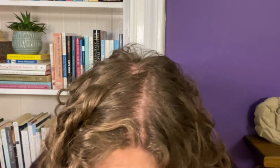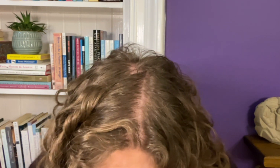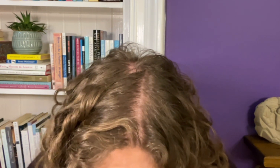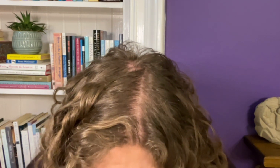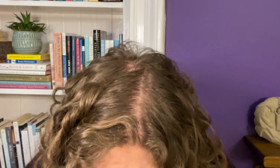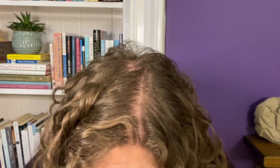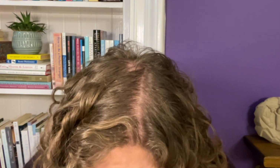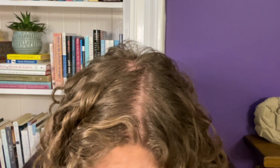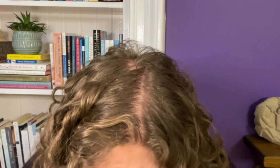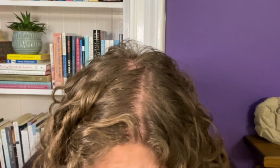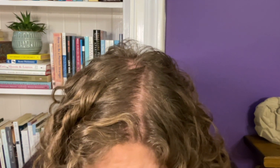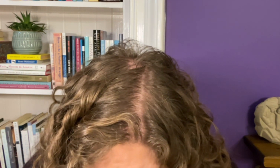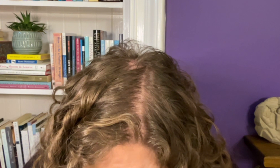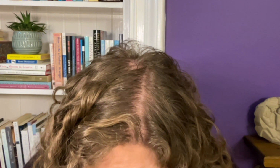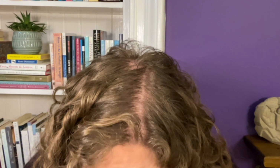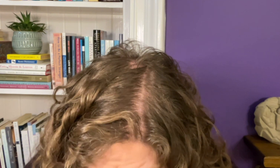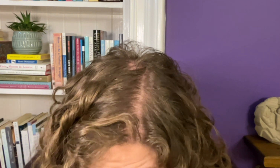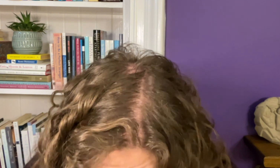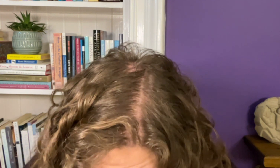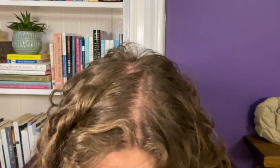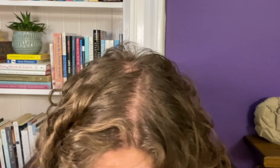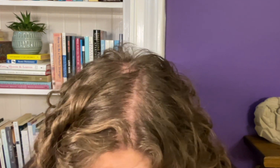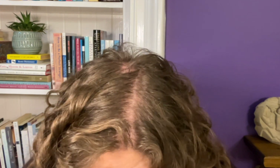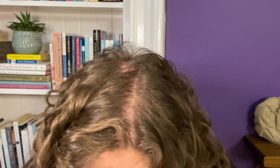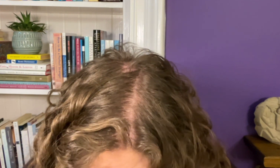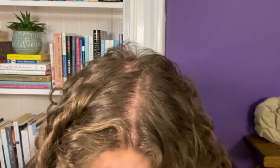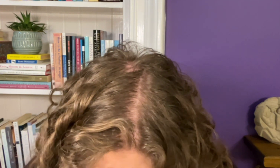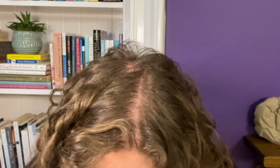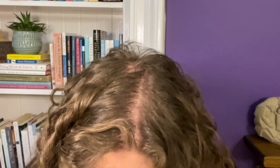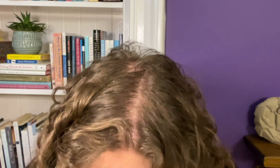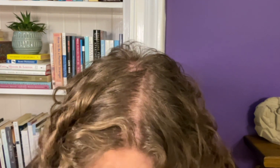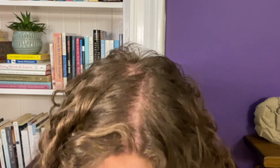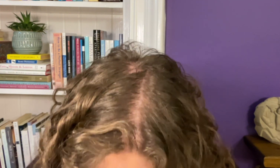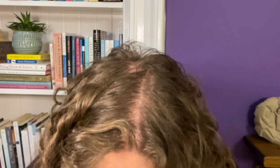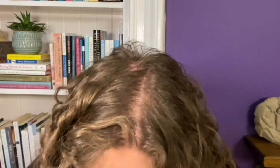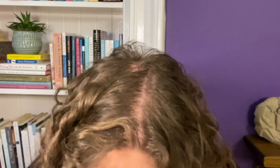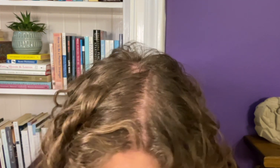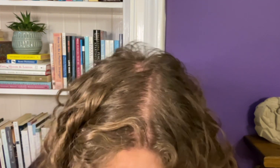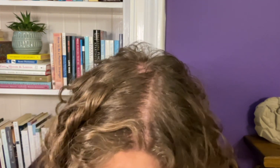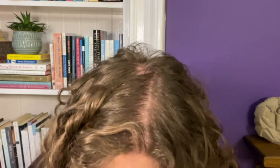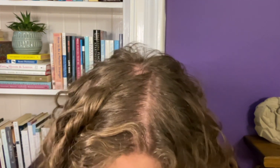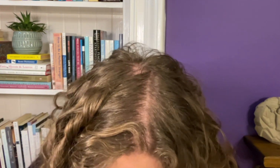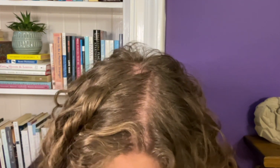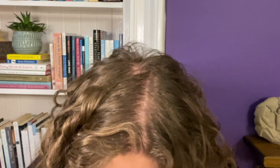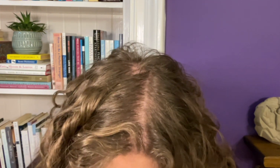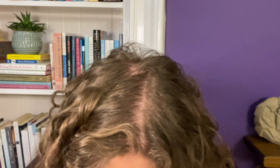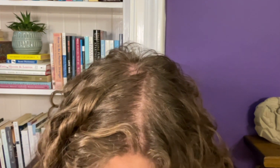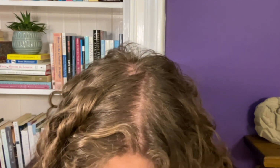another, that together we might experience the liberation of your kingdom come on earth.